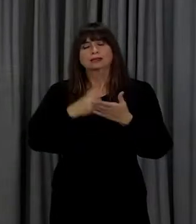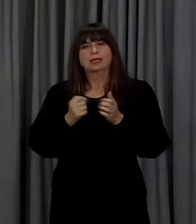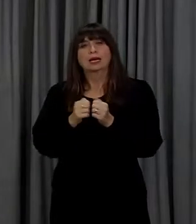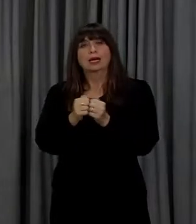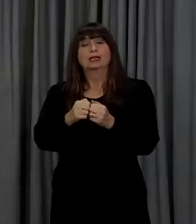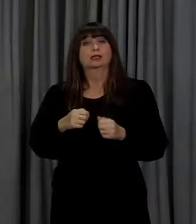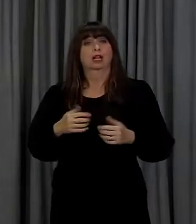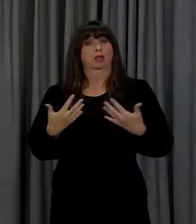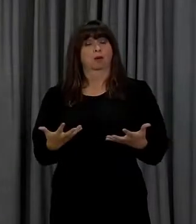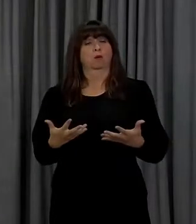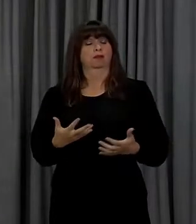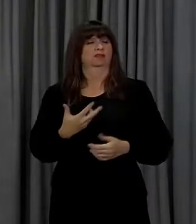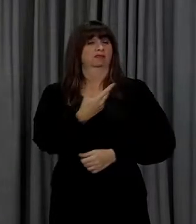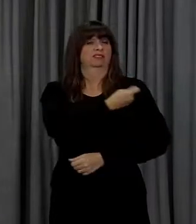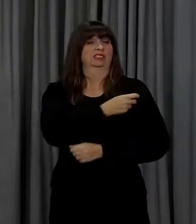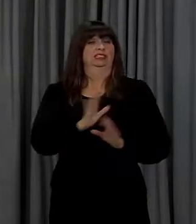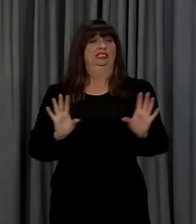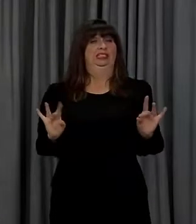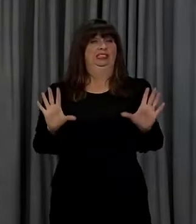off the table.